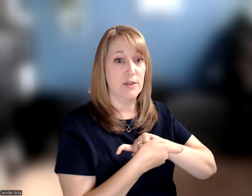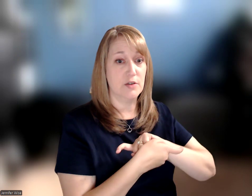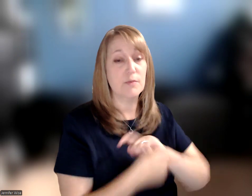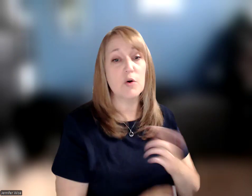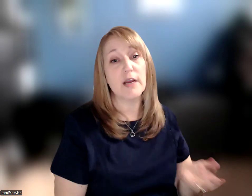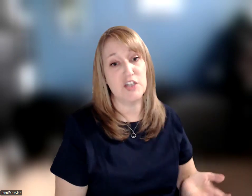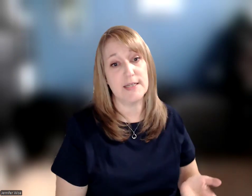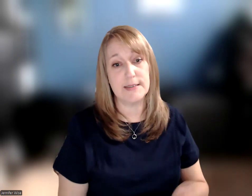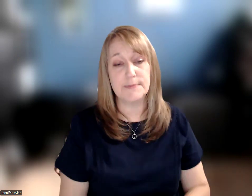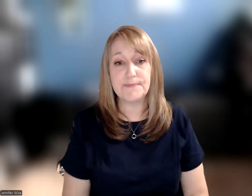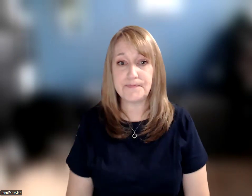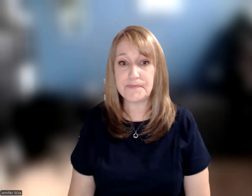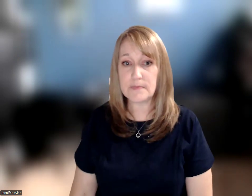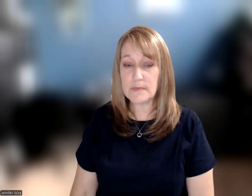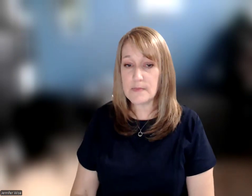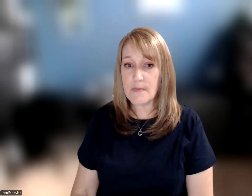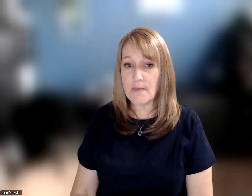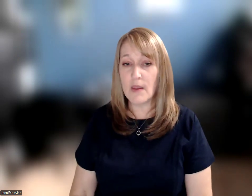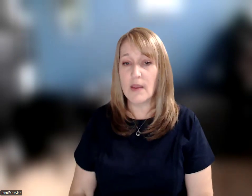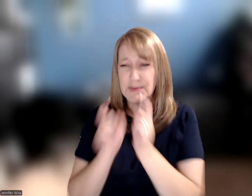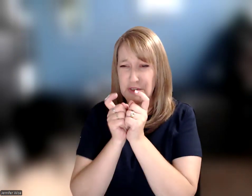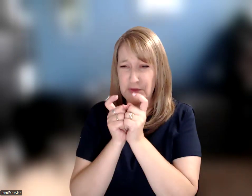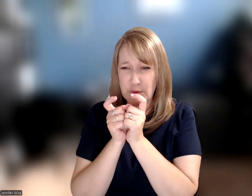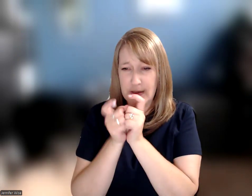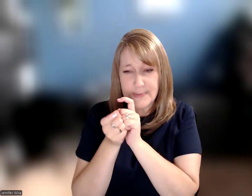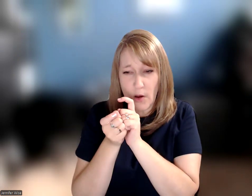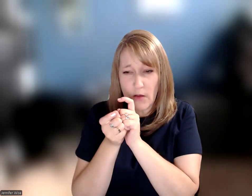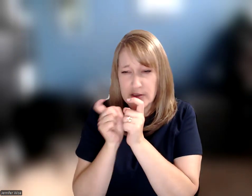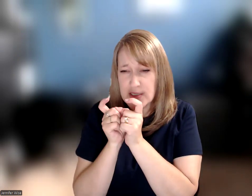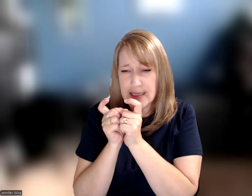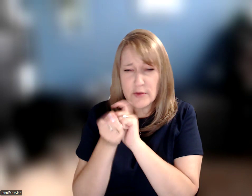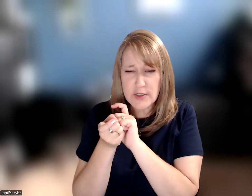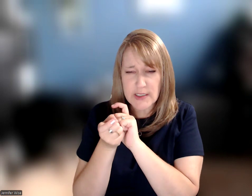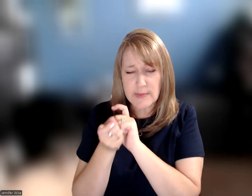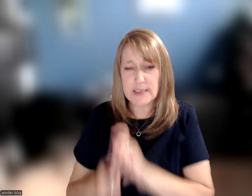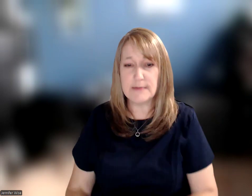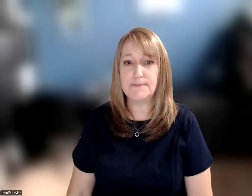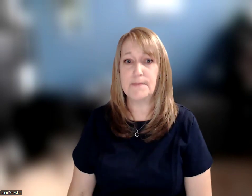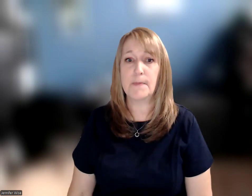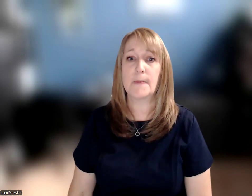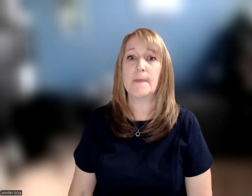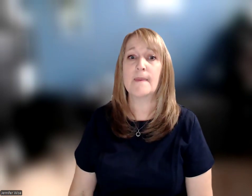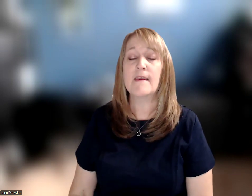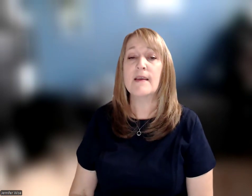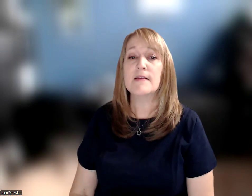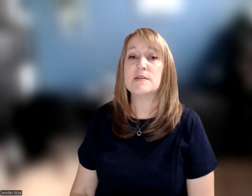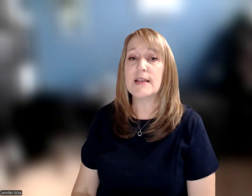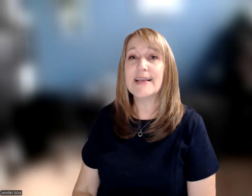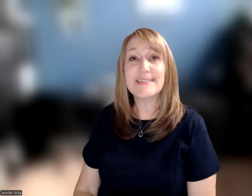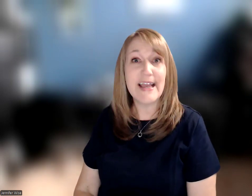change, or adjust. Especially if you do it really small. It's just a little adjustment. So the next sign